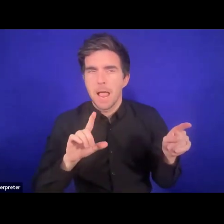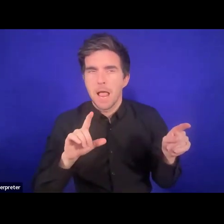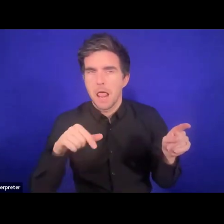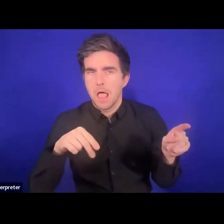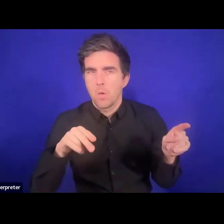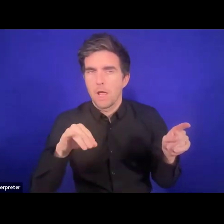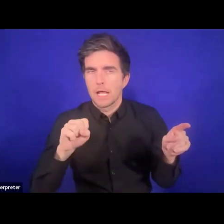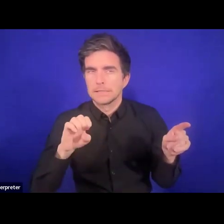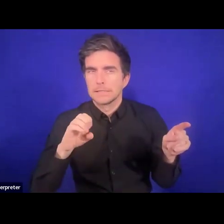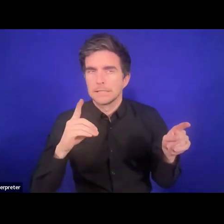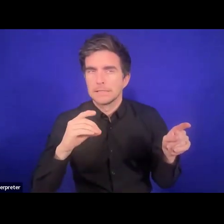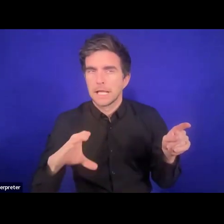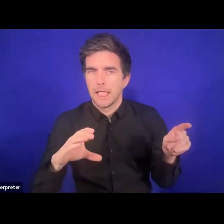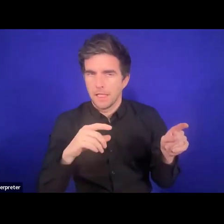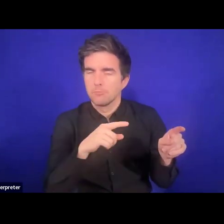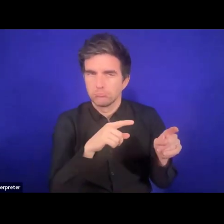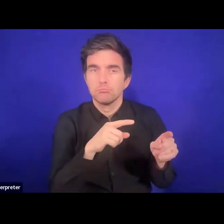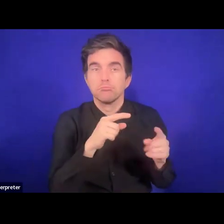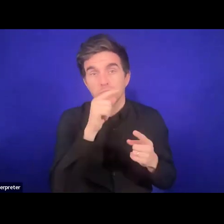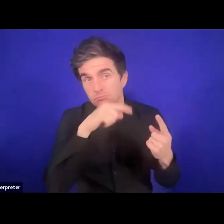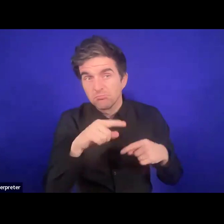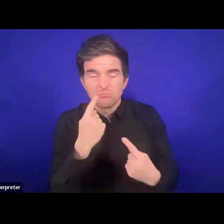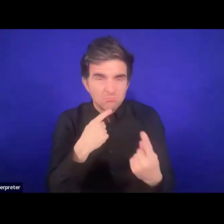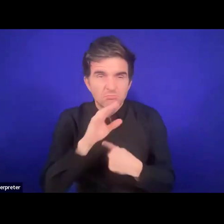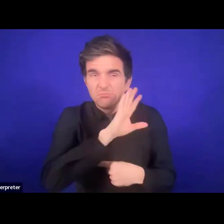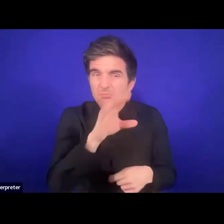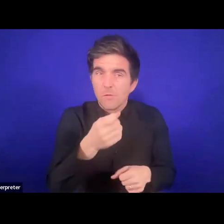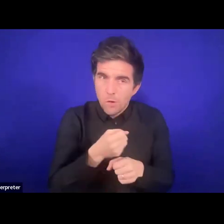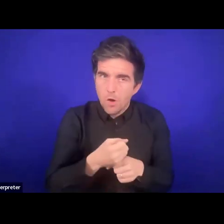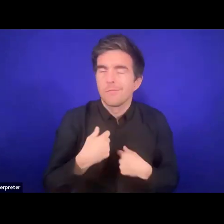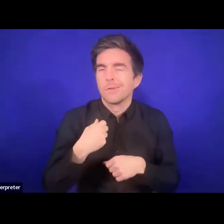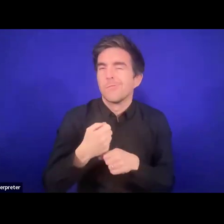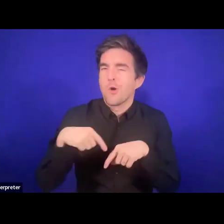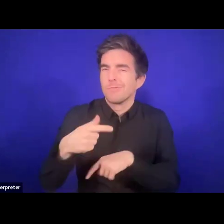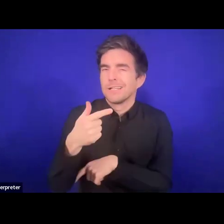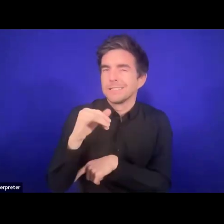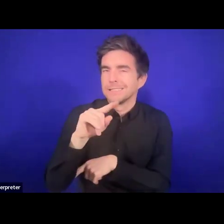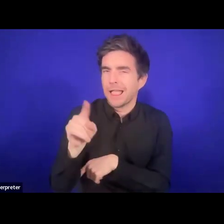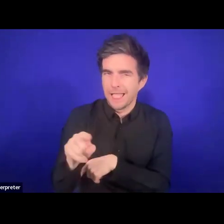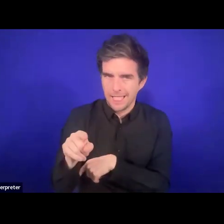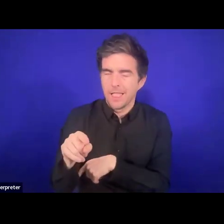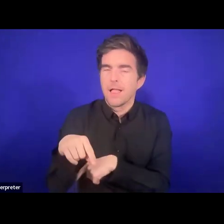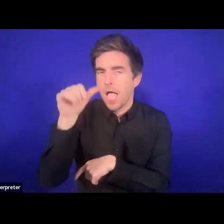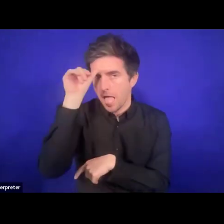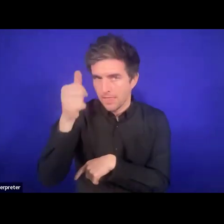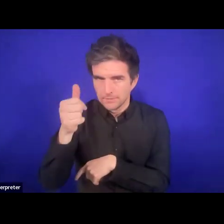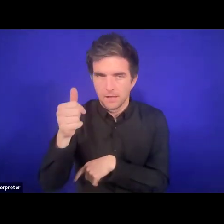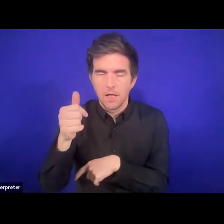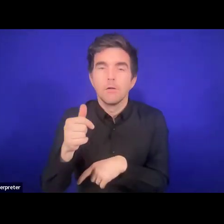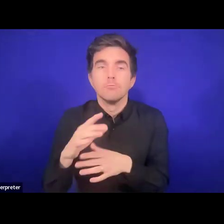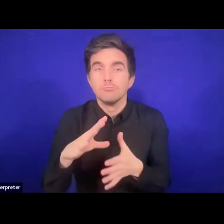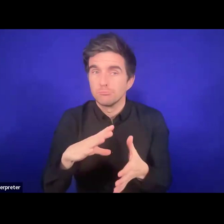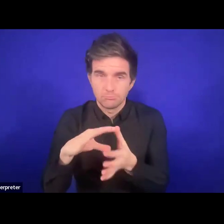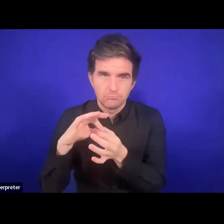Gandhi National Rural Employment Guarantee Scheme, which is also an act, a rule of law in India, which was launched